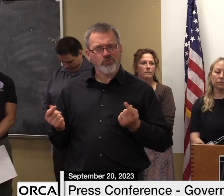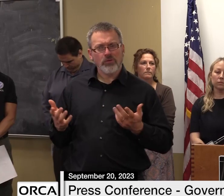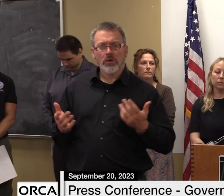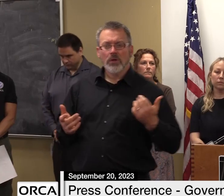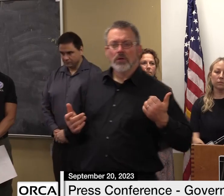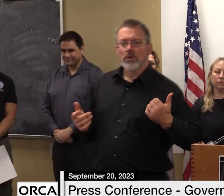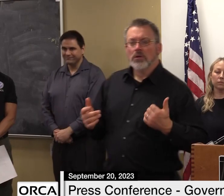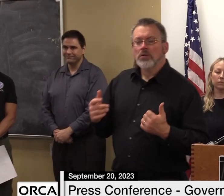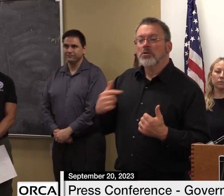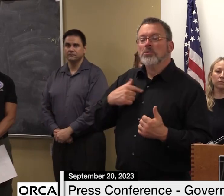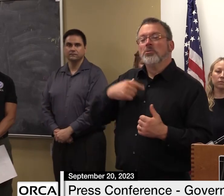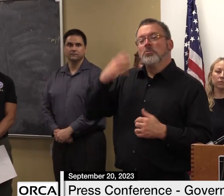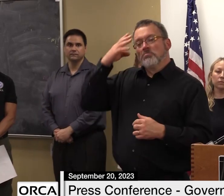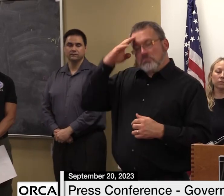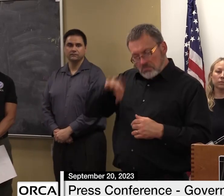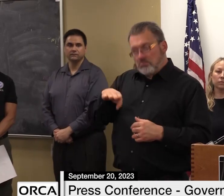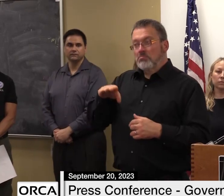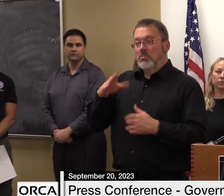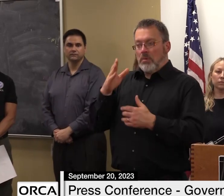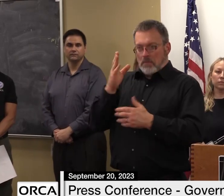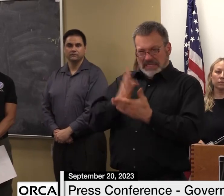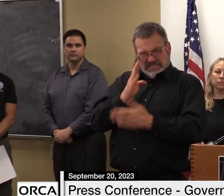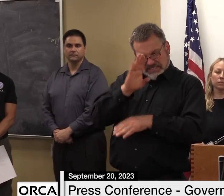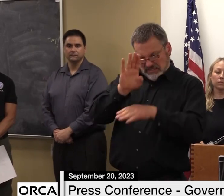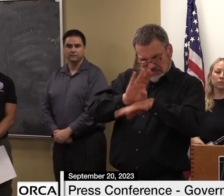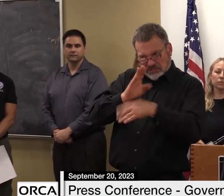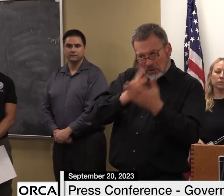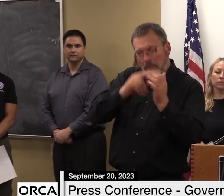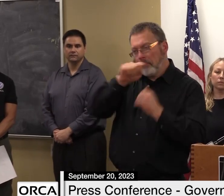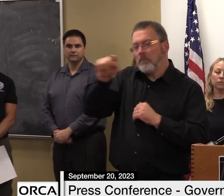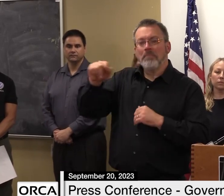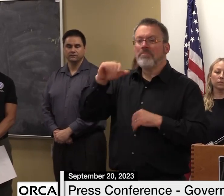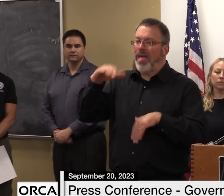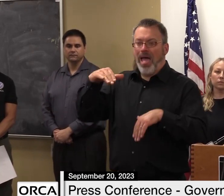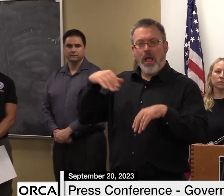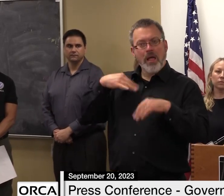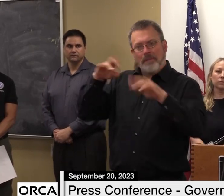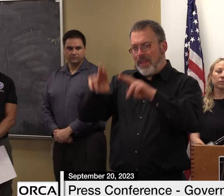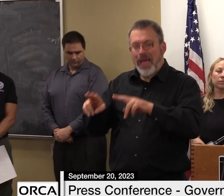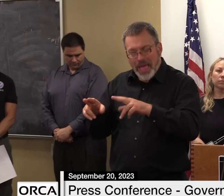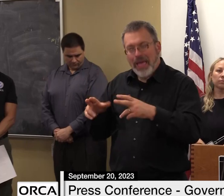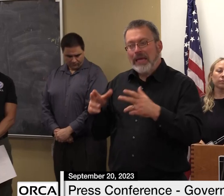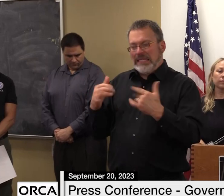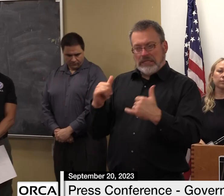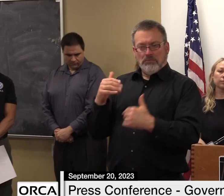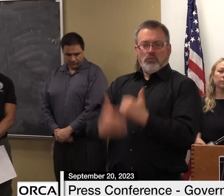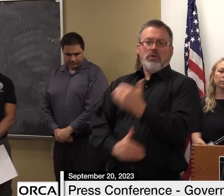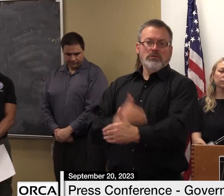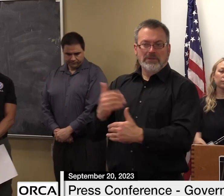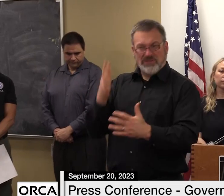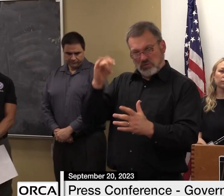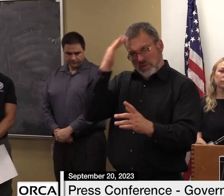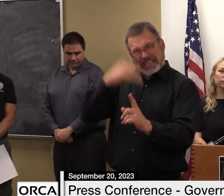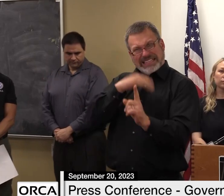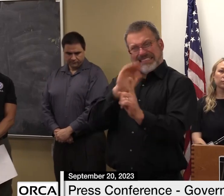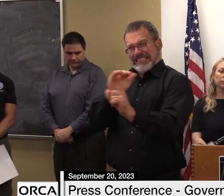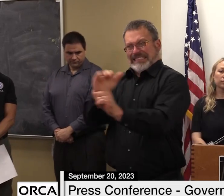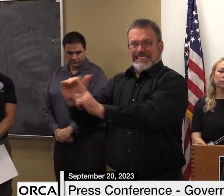applying. That could either mean that they're working on this on their own, but we've also accounted for additional